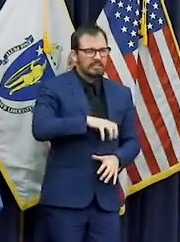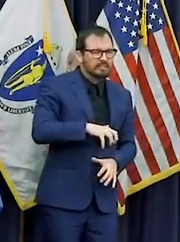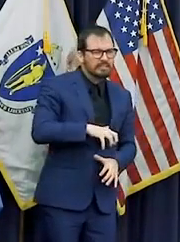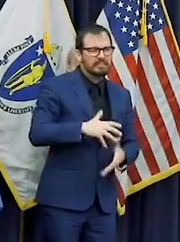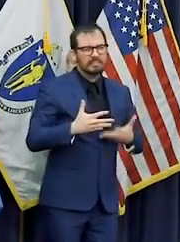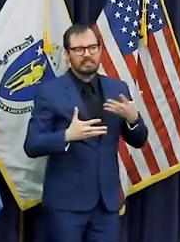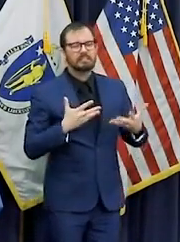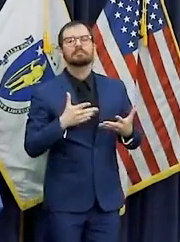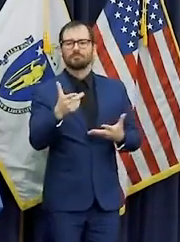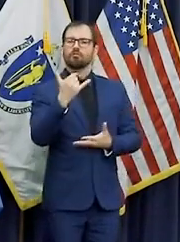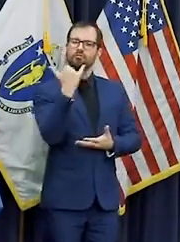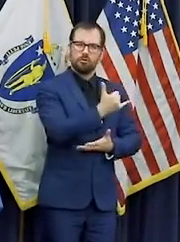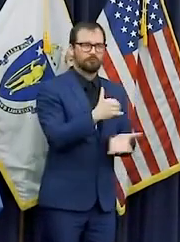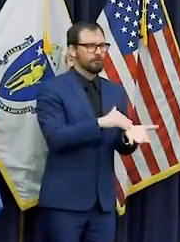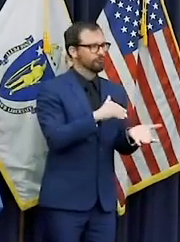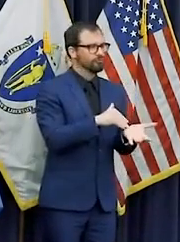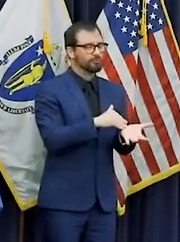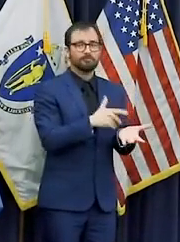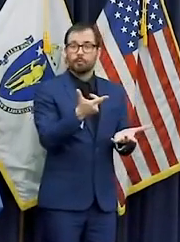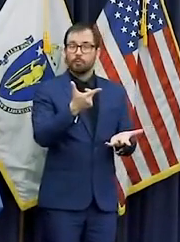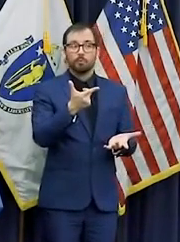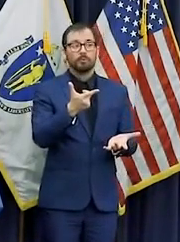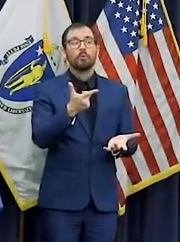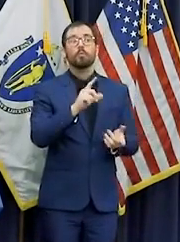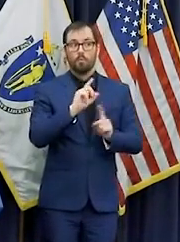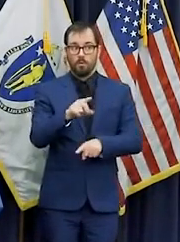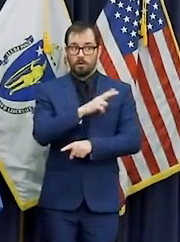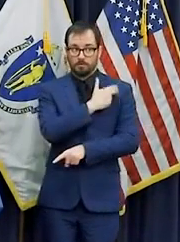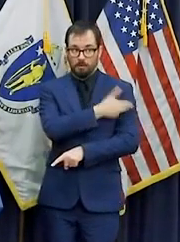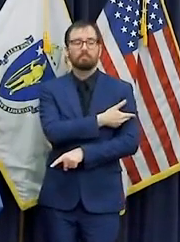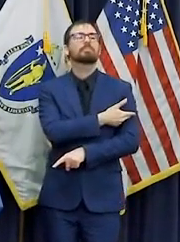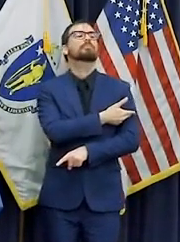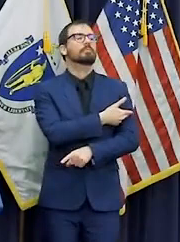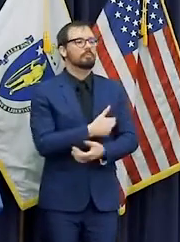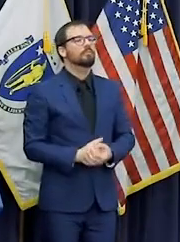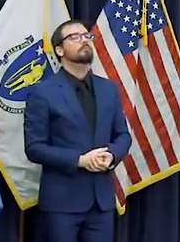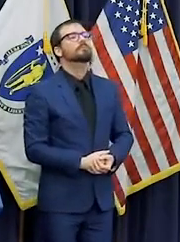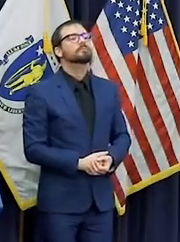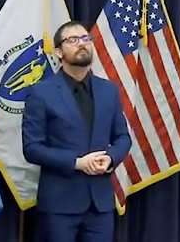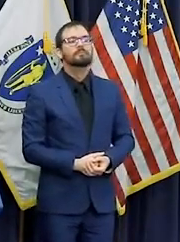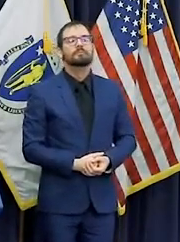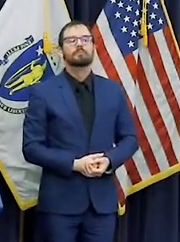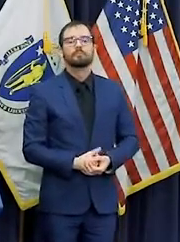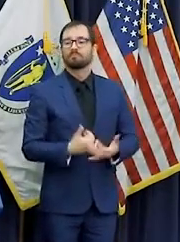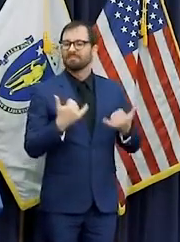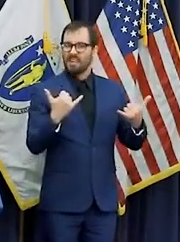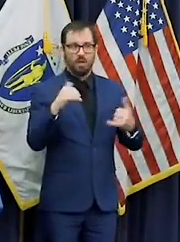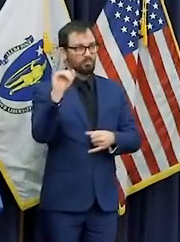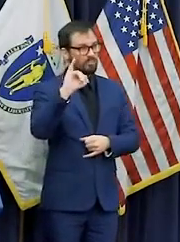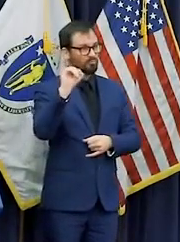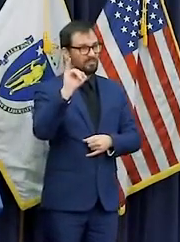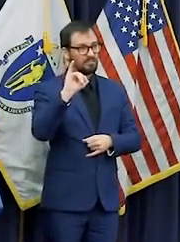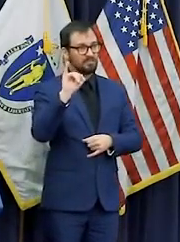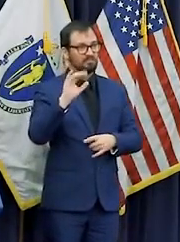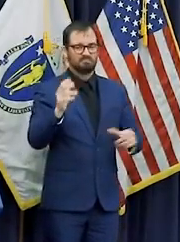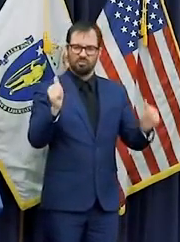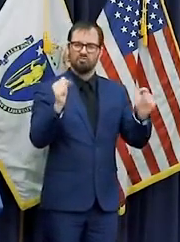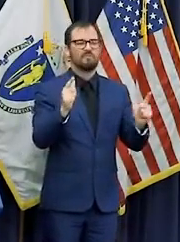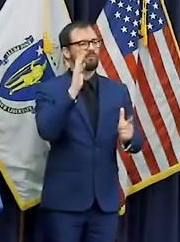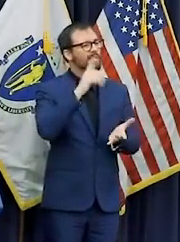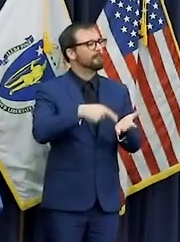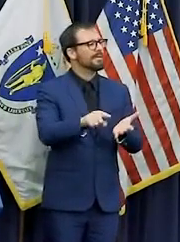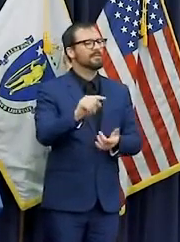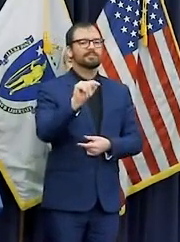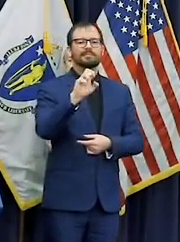provider, is now a covered insurance benefit that Massachusetts residents can use. Using this service protects